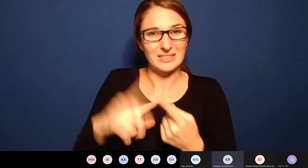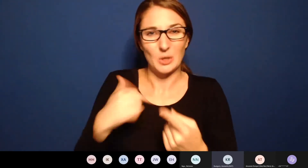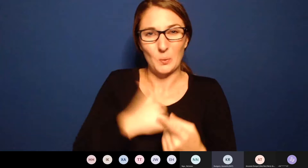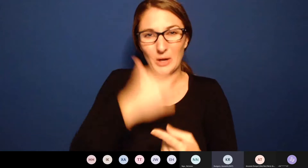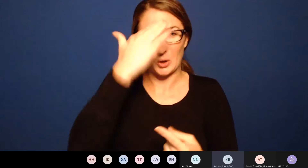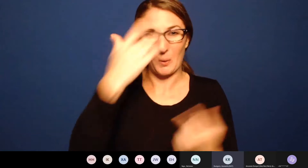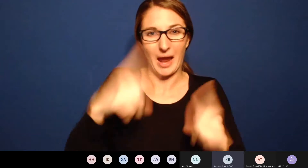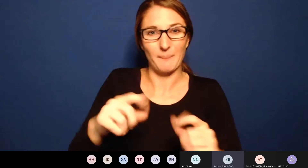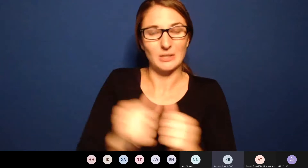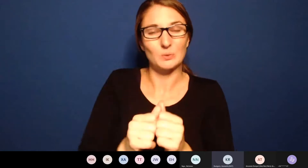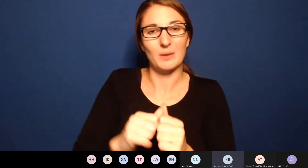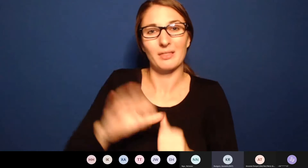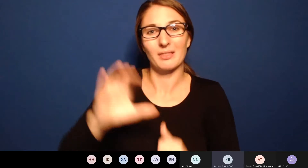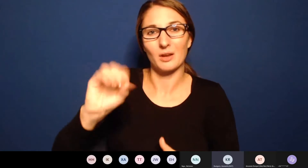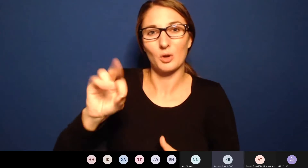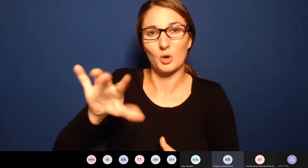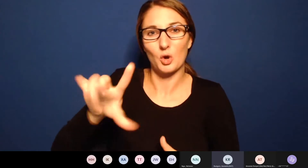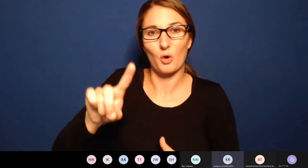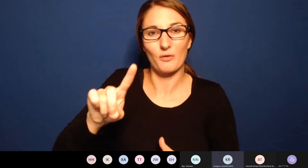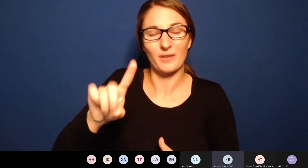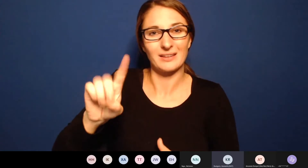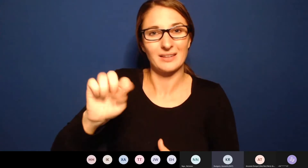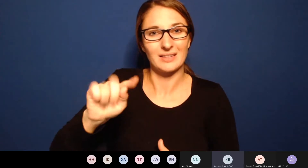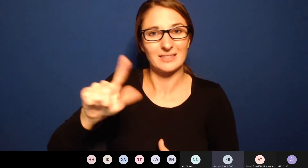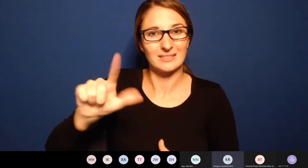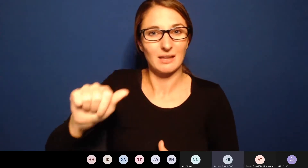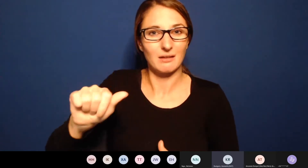be nimble. And